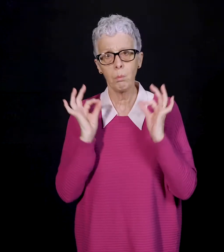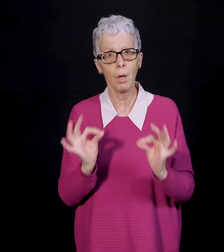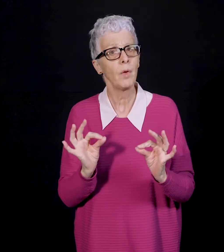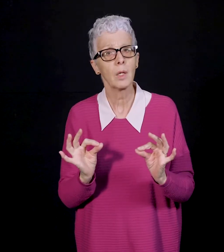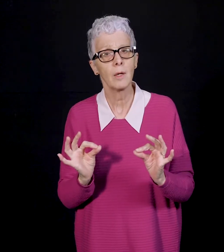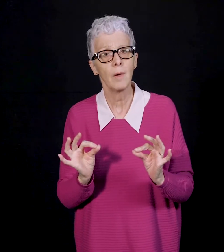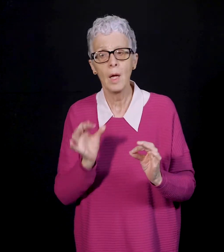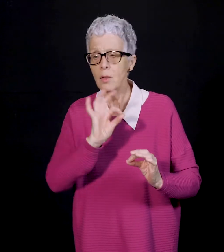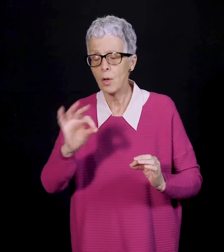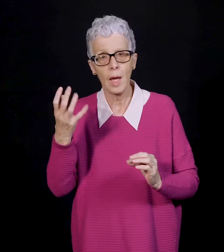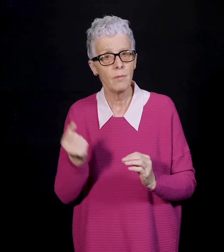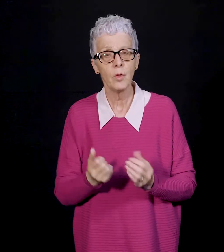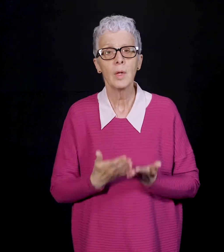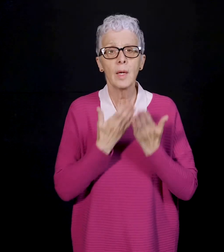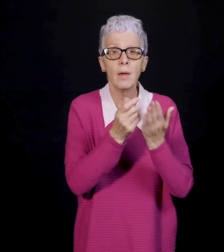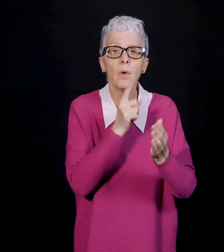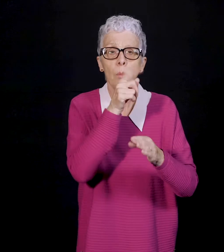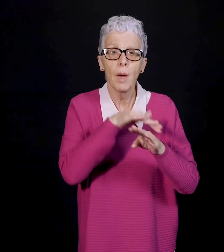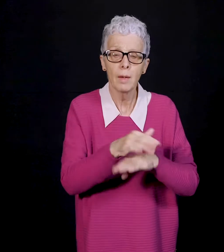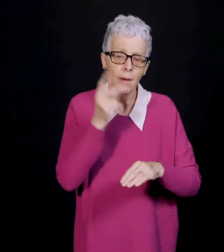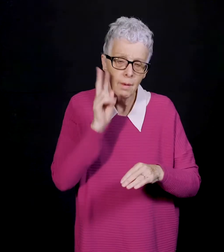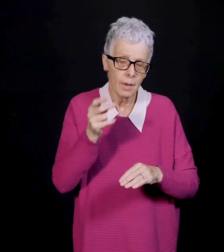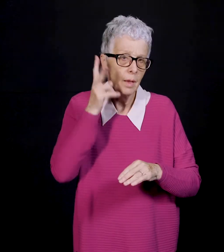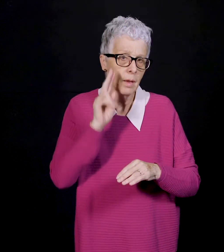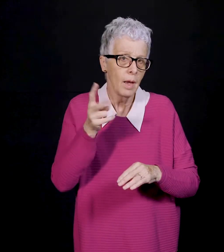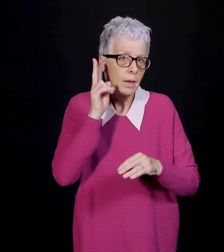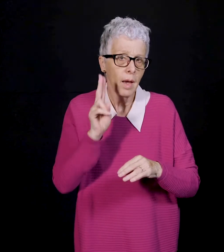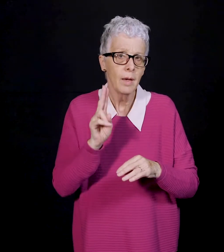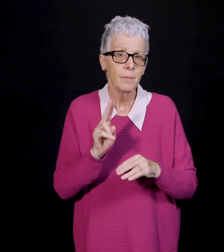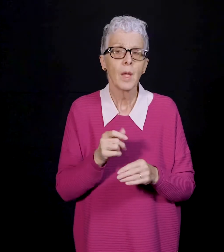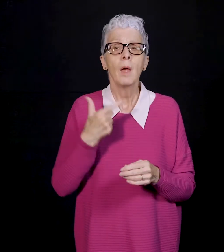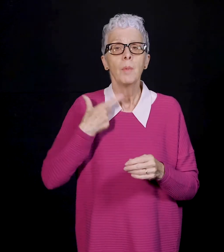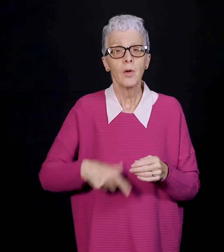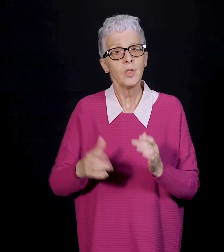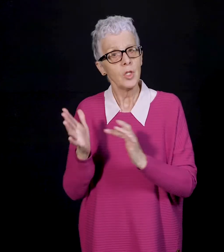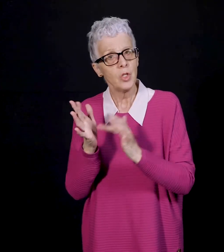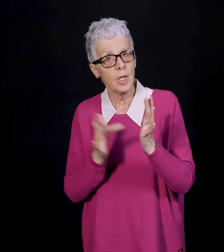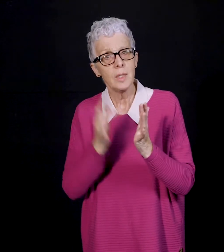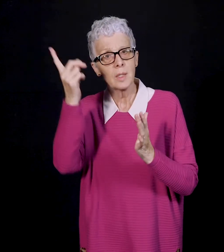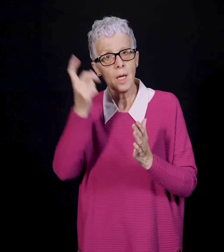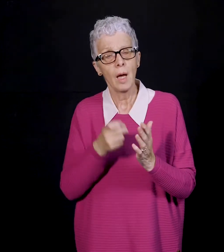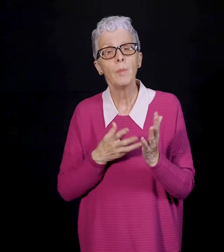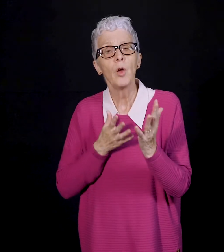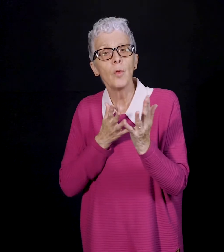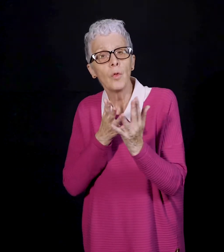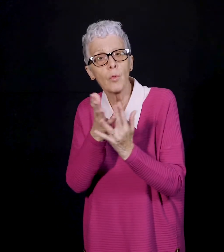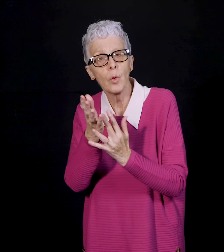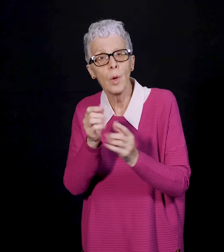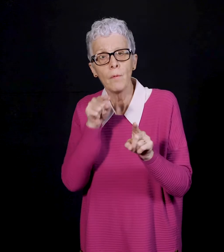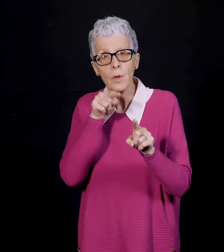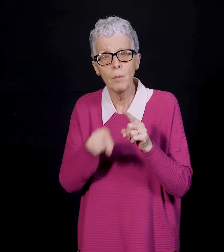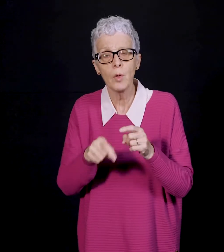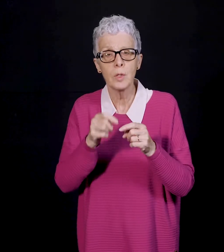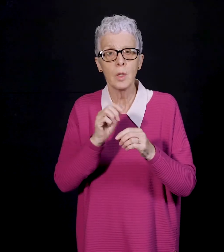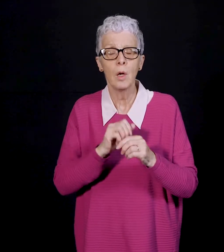up the blood again and again on our behalf, because he entered the most holy place with his own blood, having